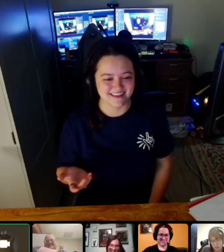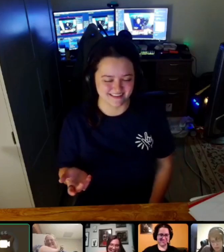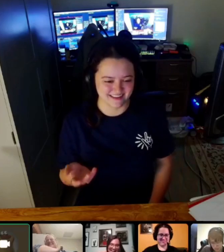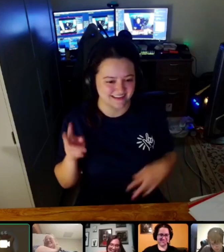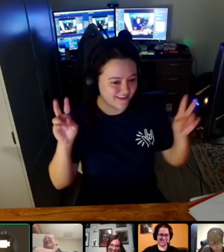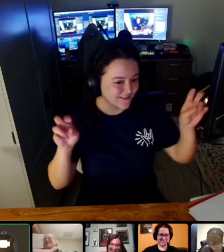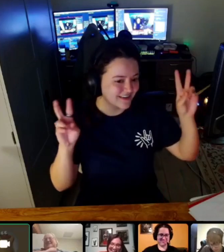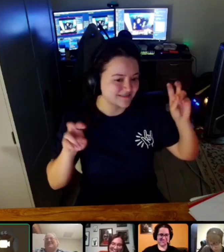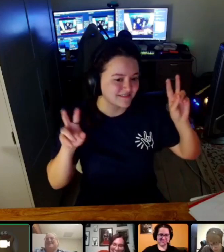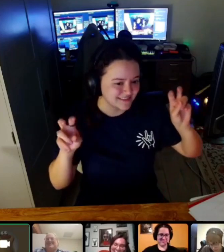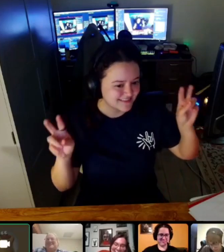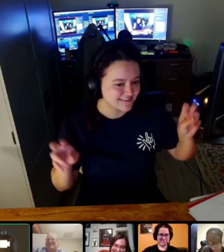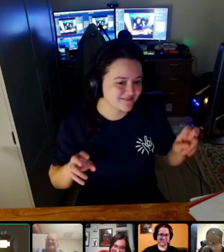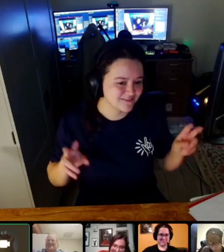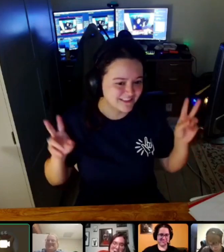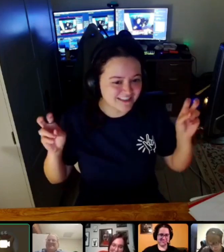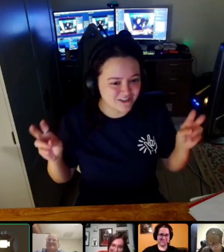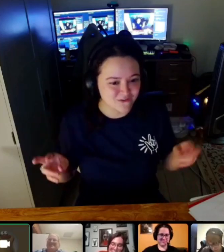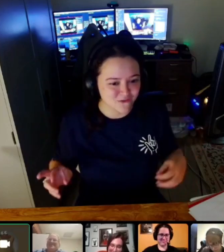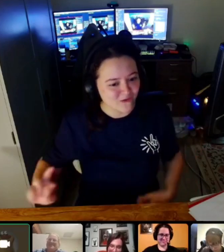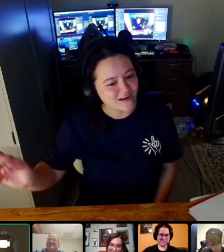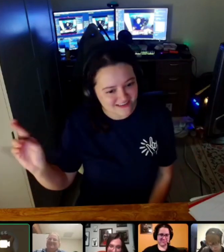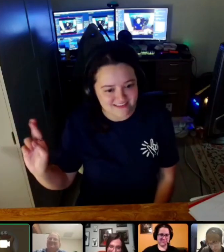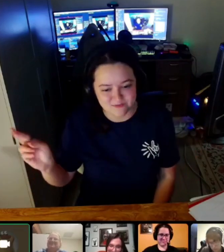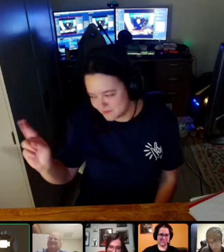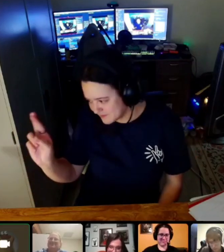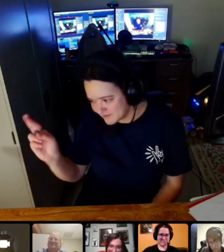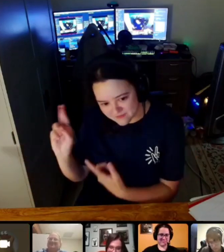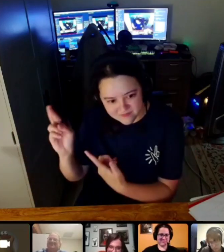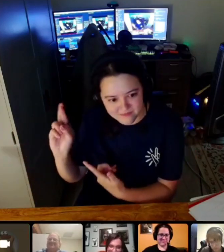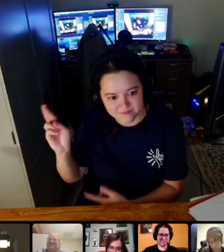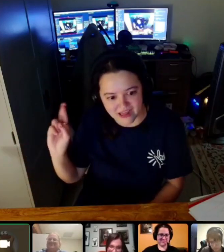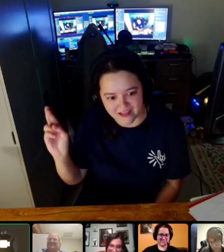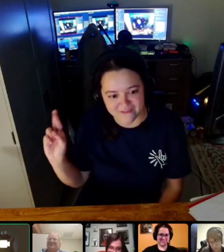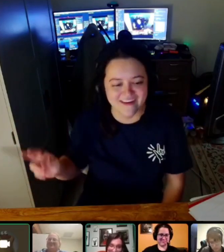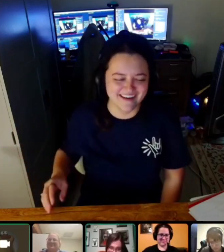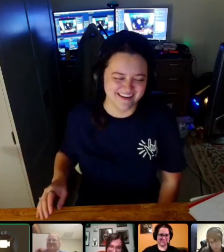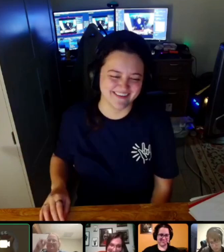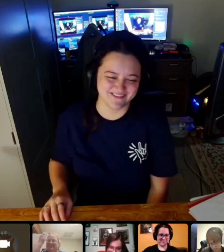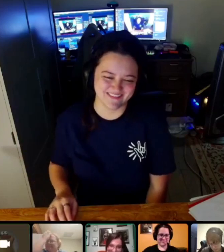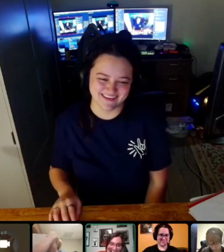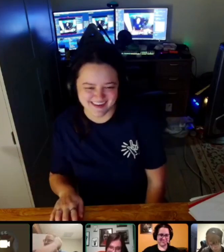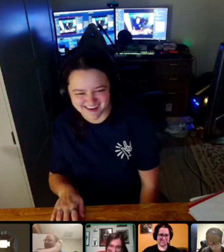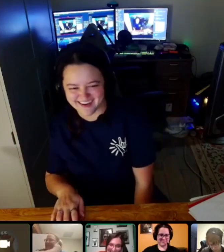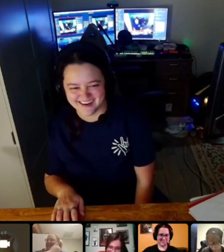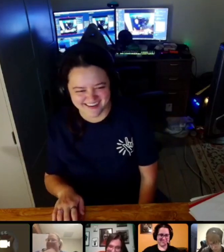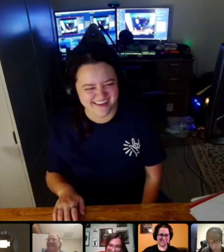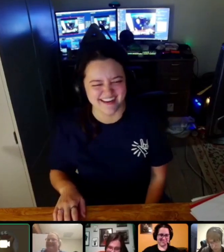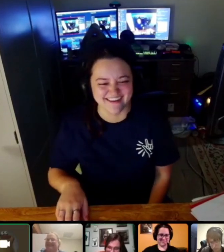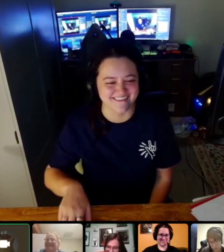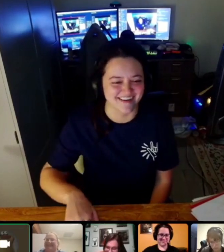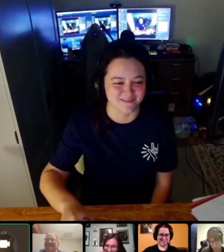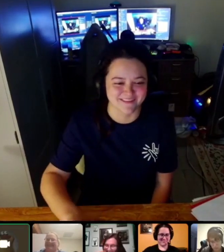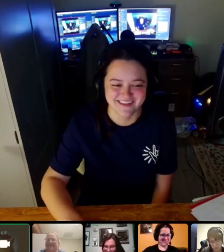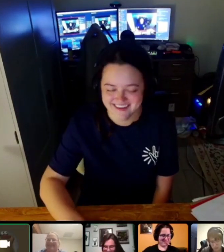the hearing gesture for it is bathroom. yeah. Incredible.